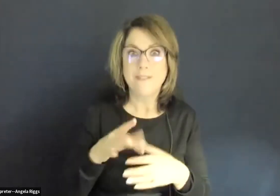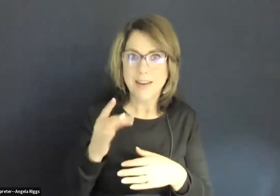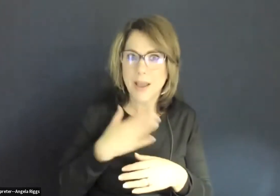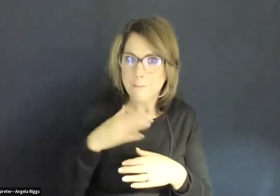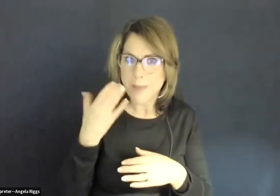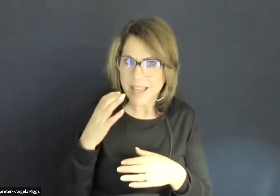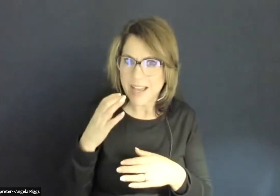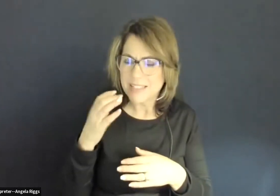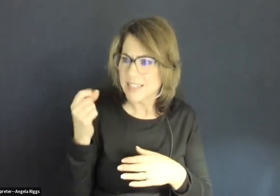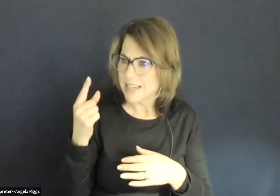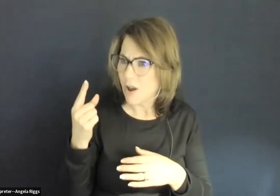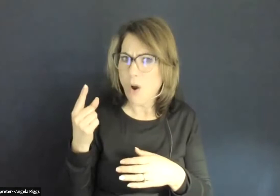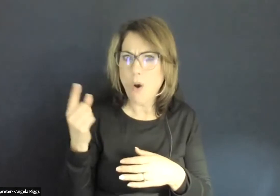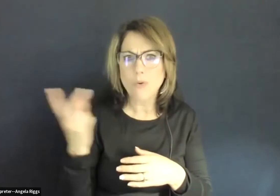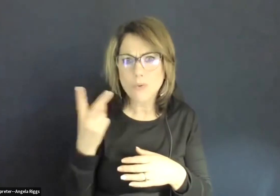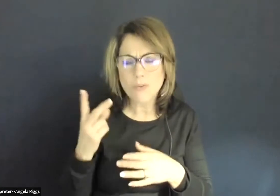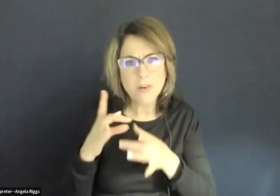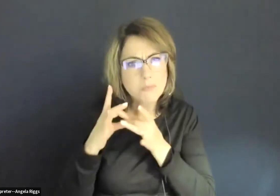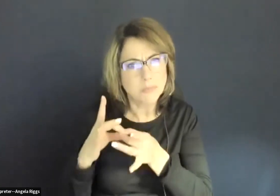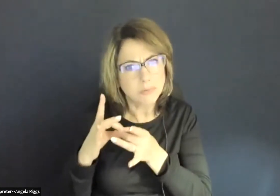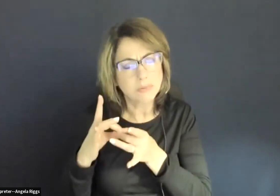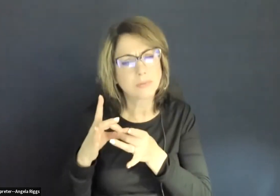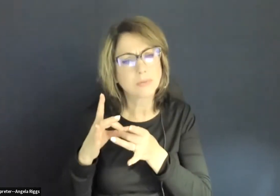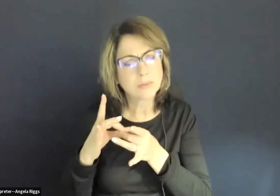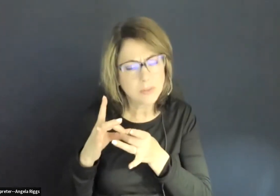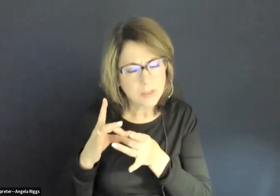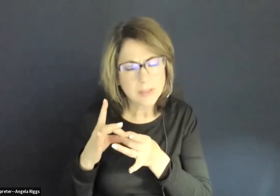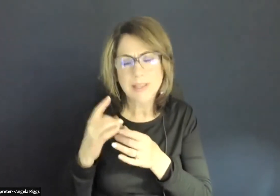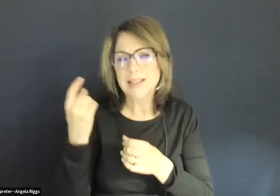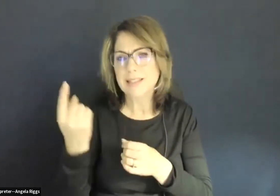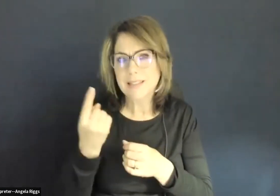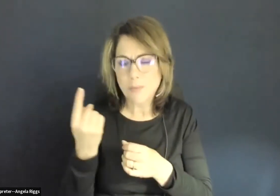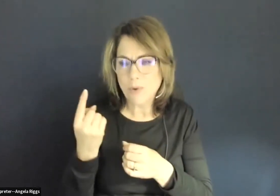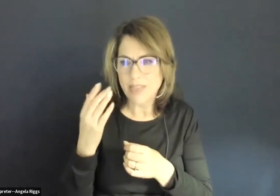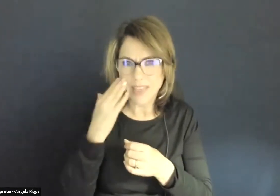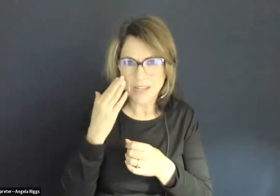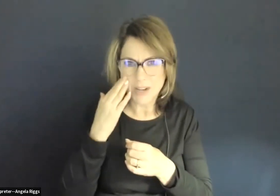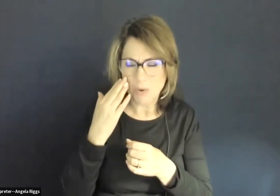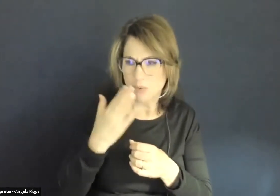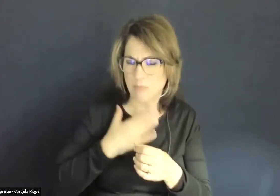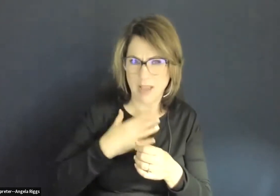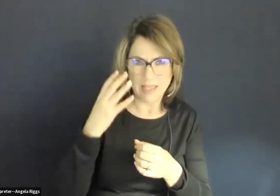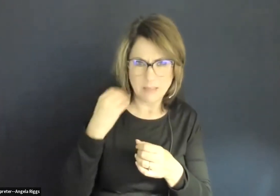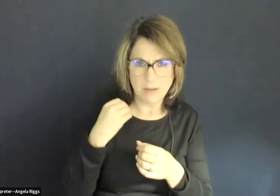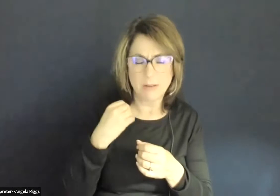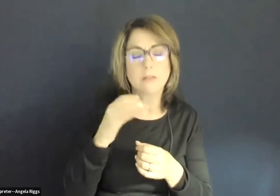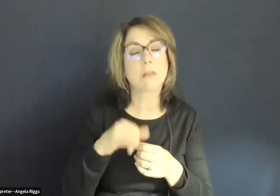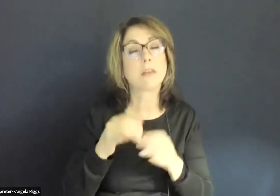could bond even closer and have someone who knew the other's experience. So that was really